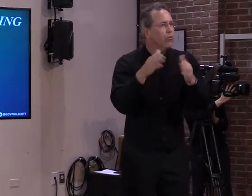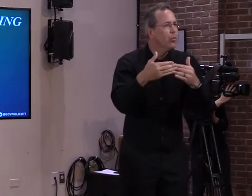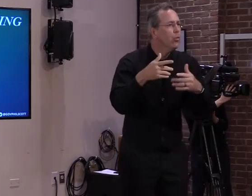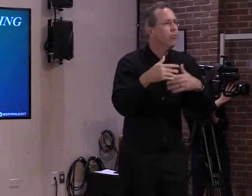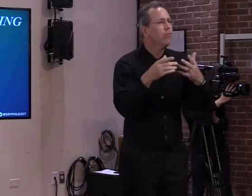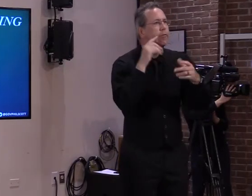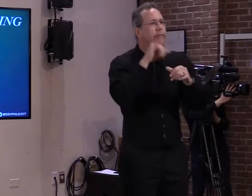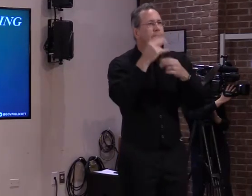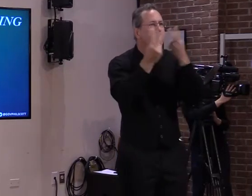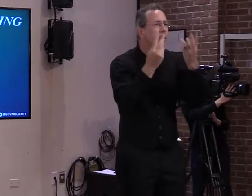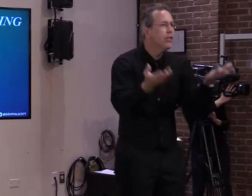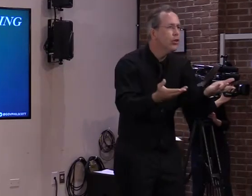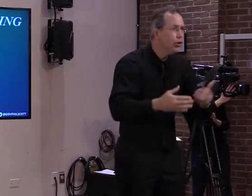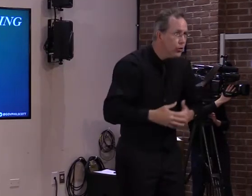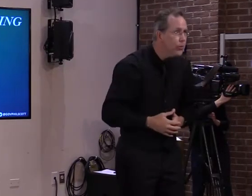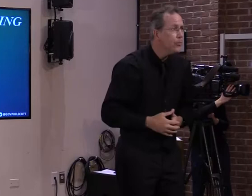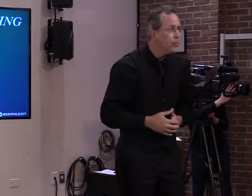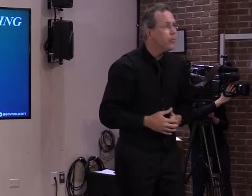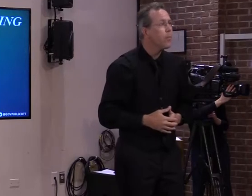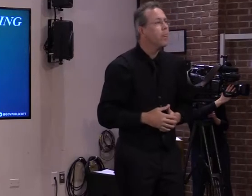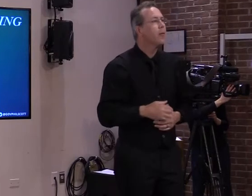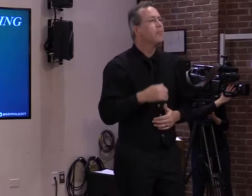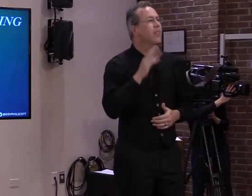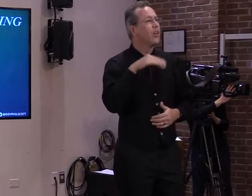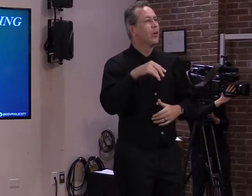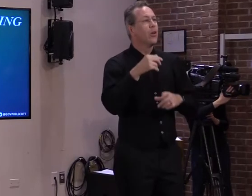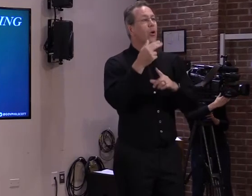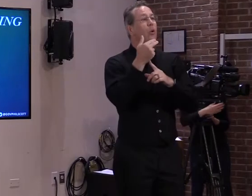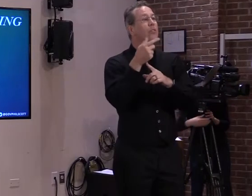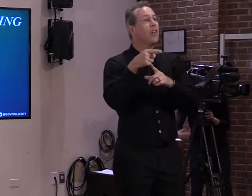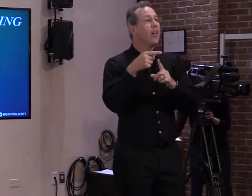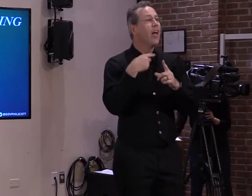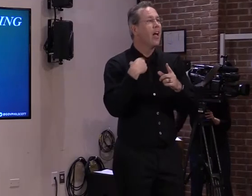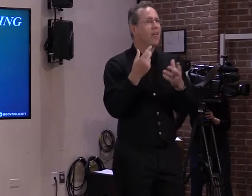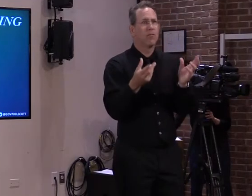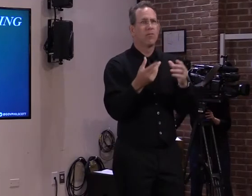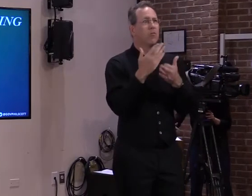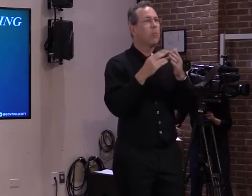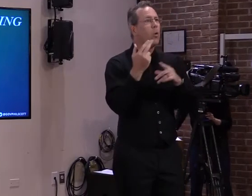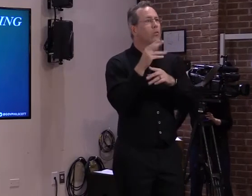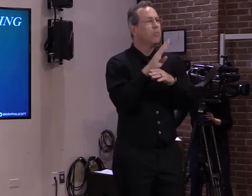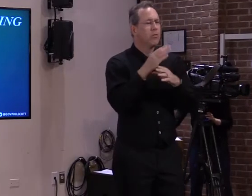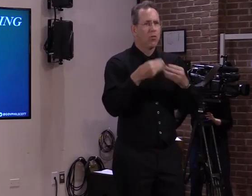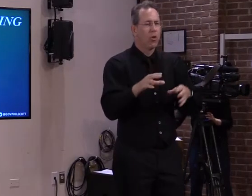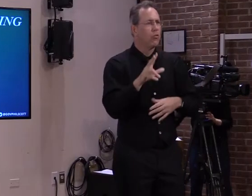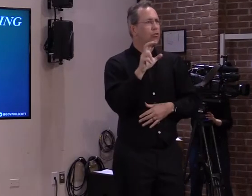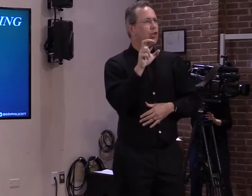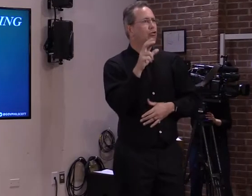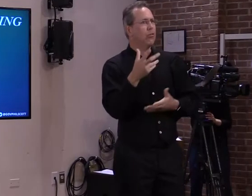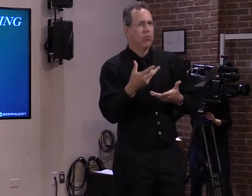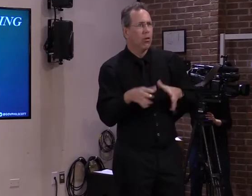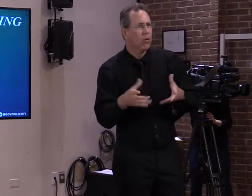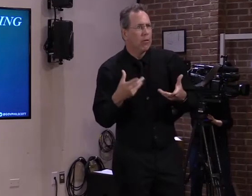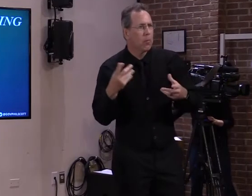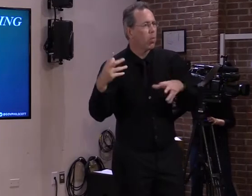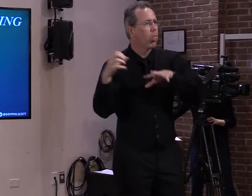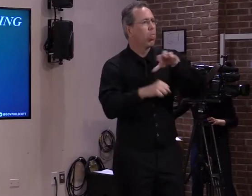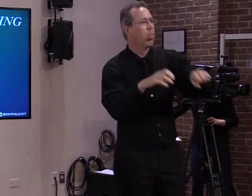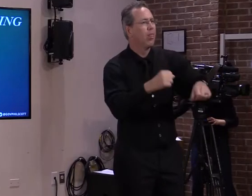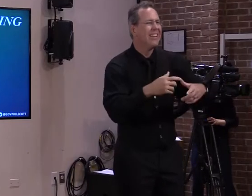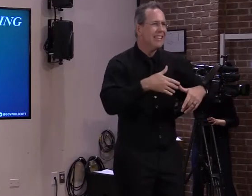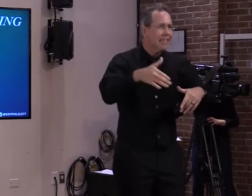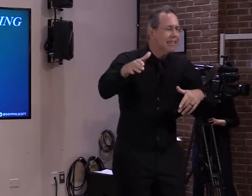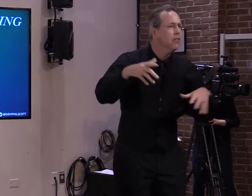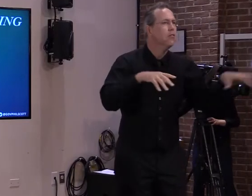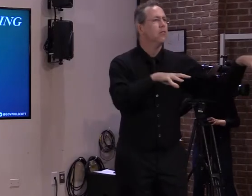305 rooms so far, and we had estimated that at this time we would lose approximately 250, because so you